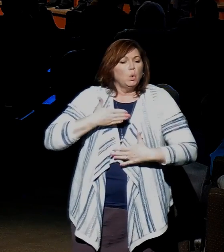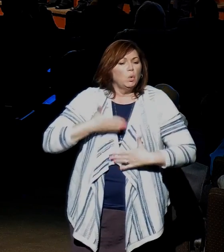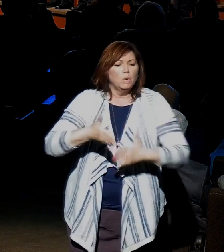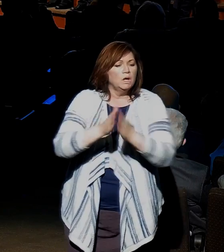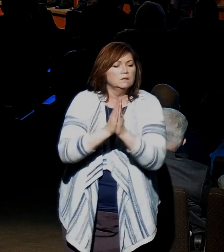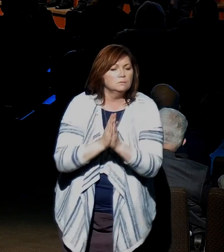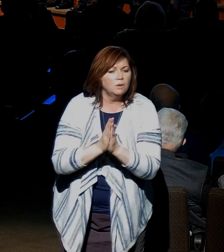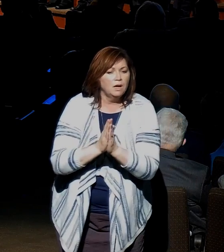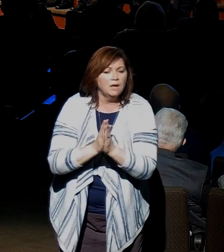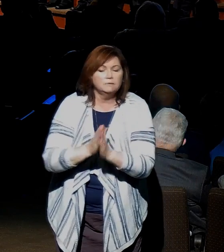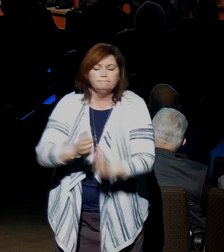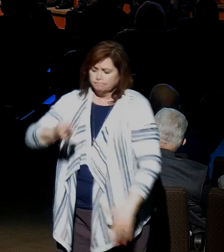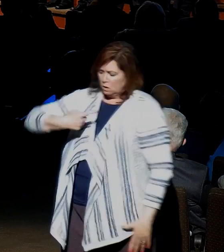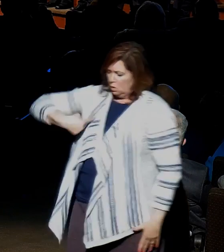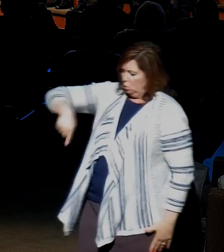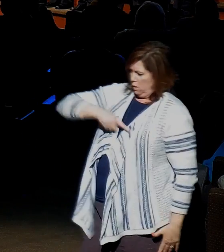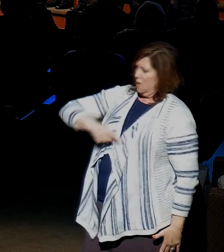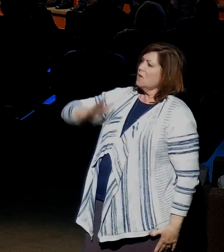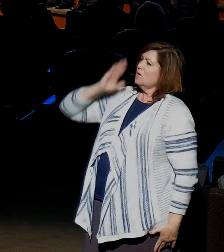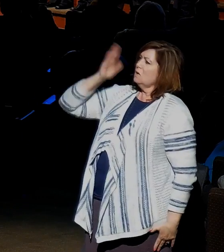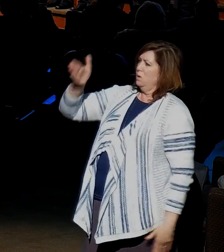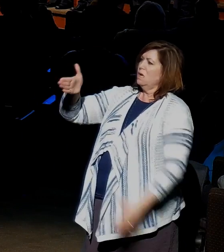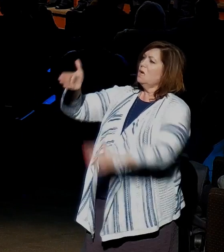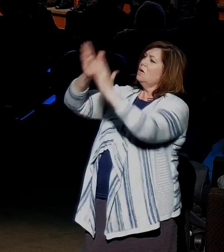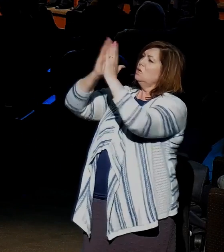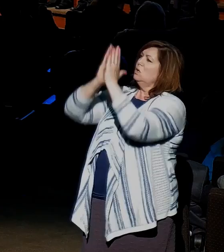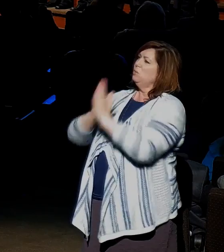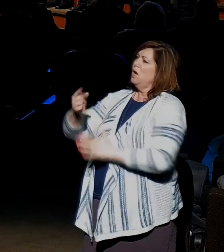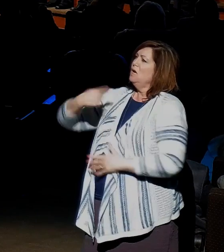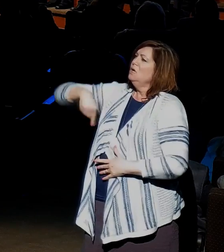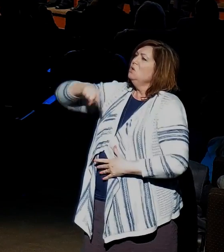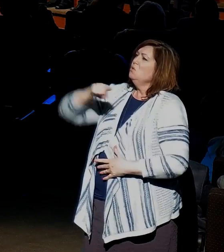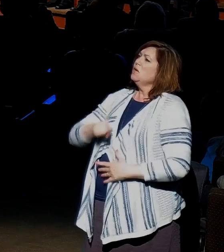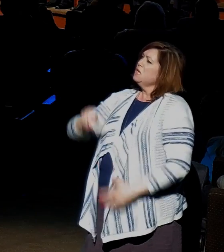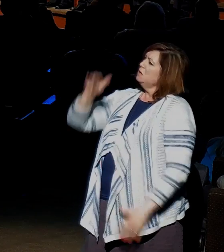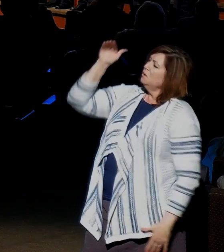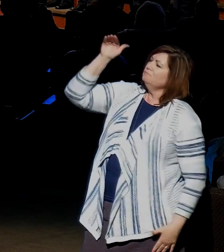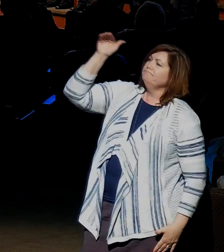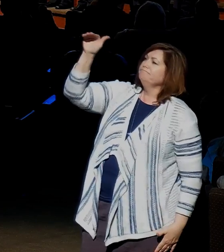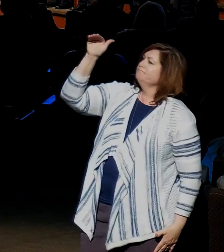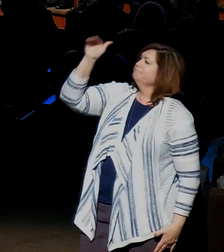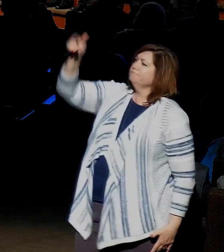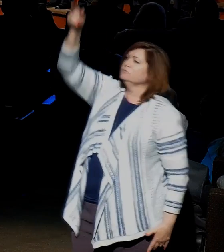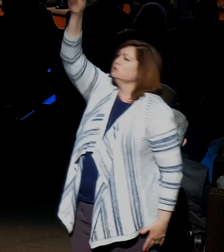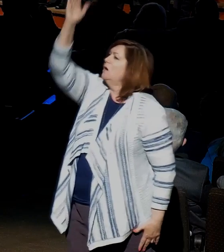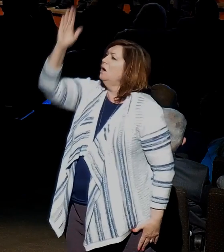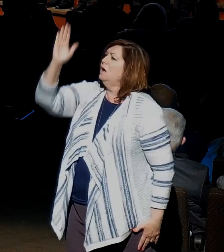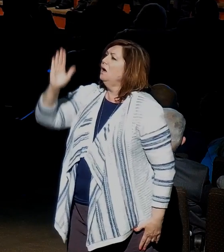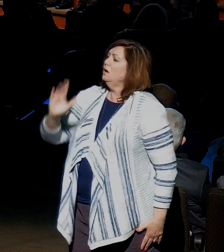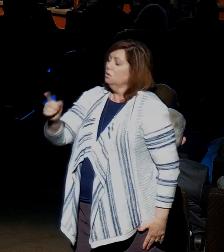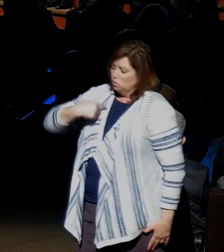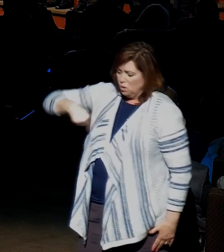will lift our hearts to heaven. We will fall before the throne of